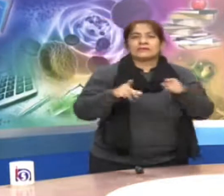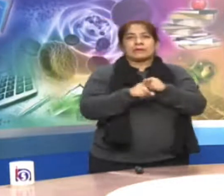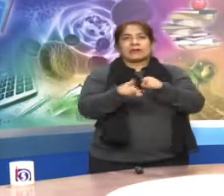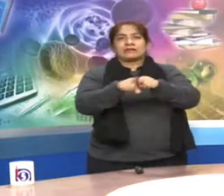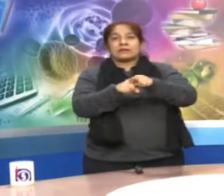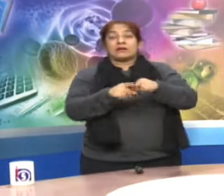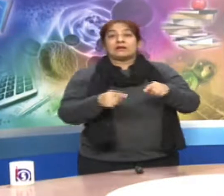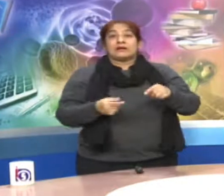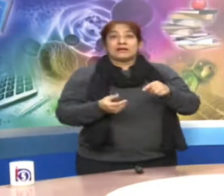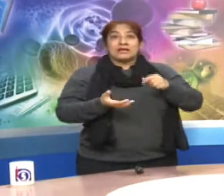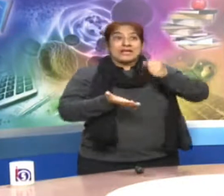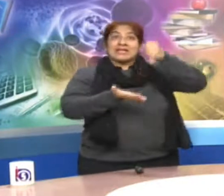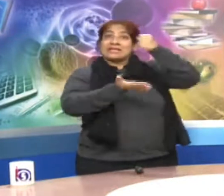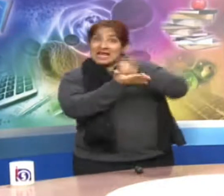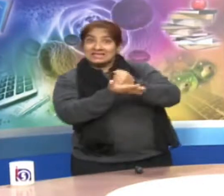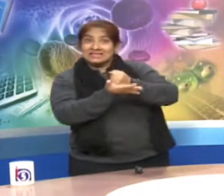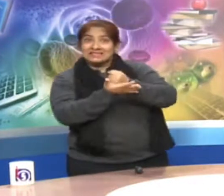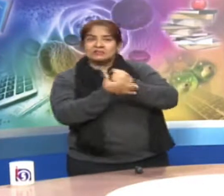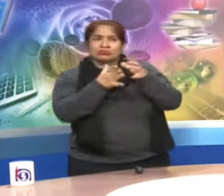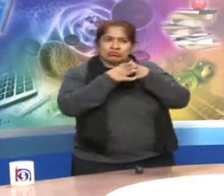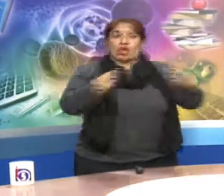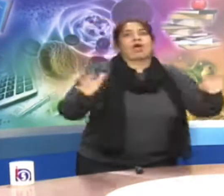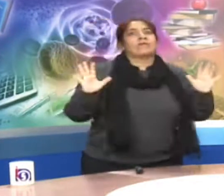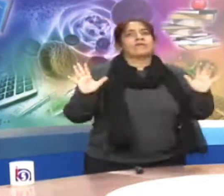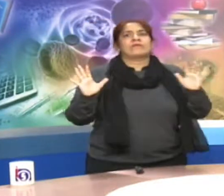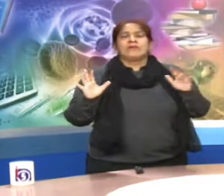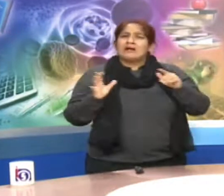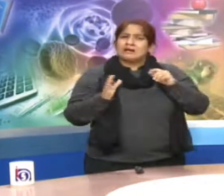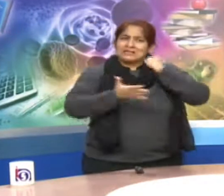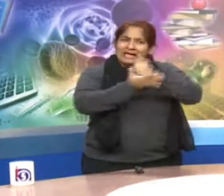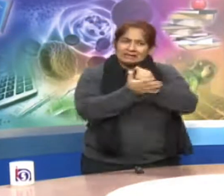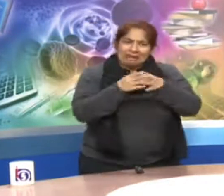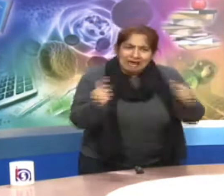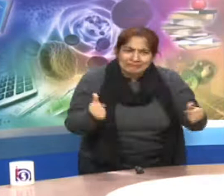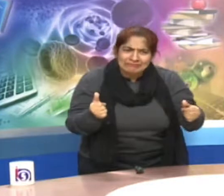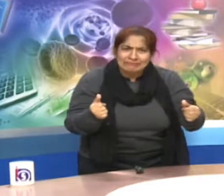Fifth is right to seek redressal. What is redressal?